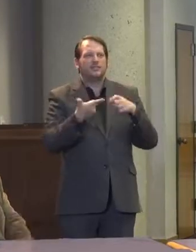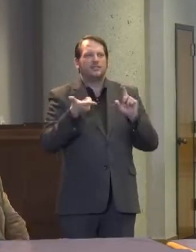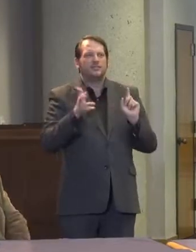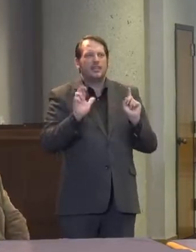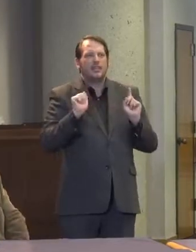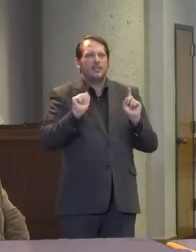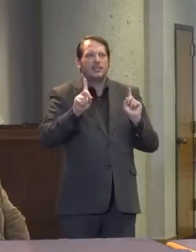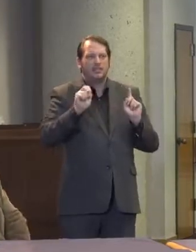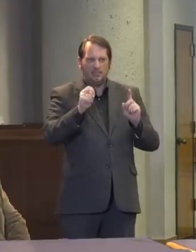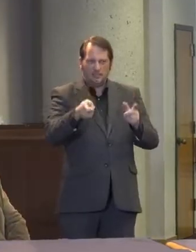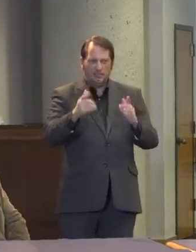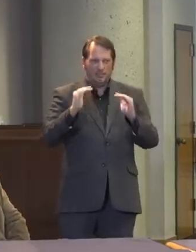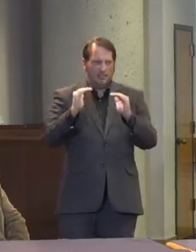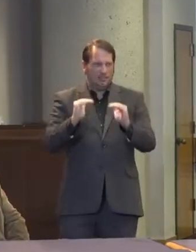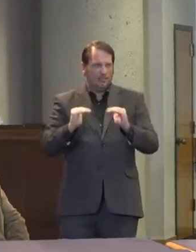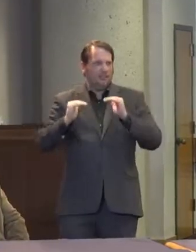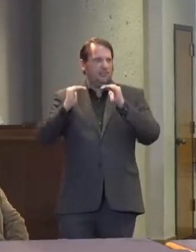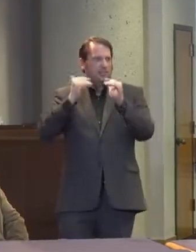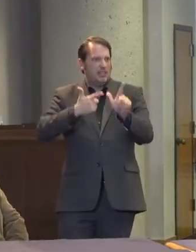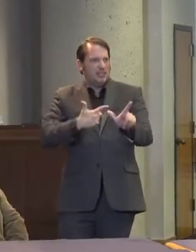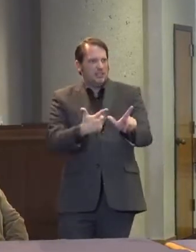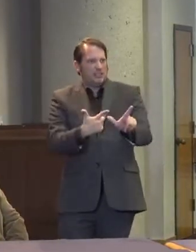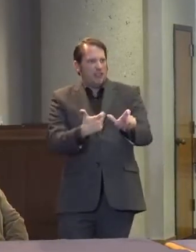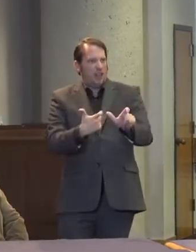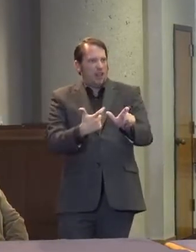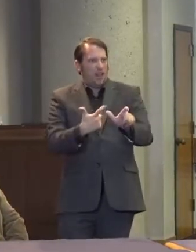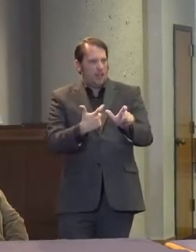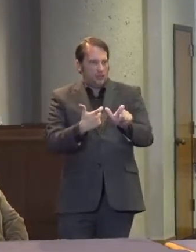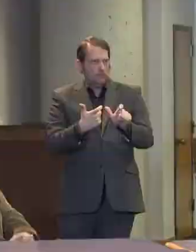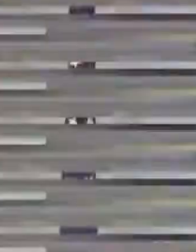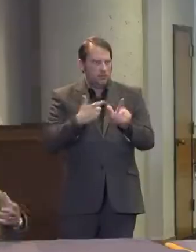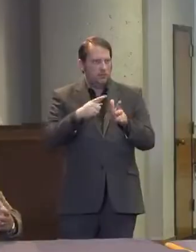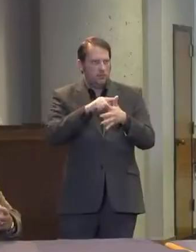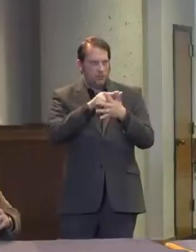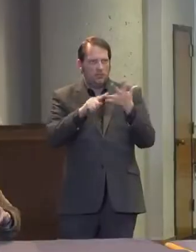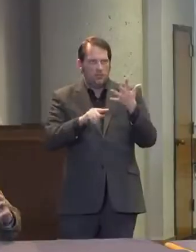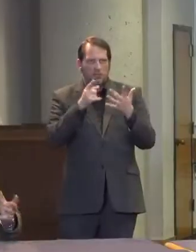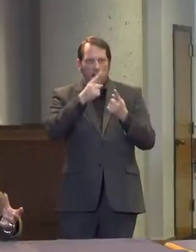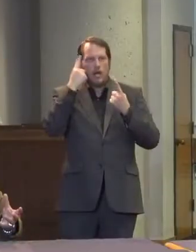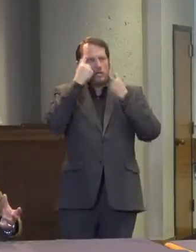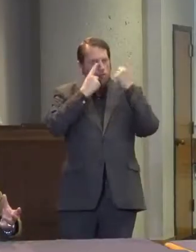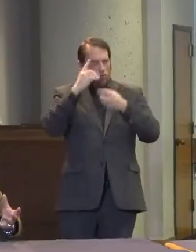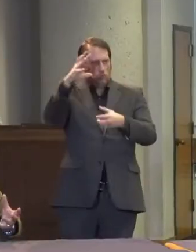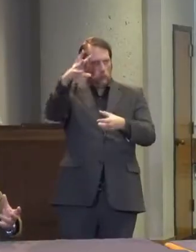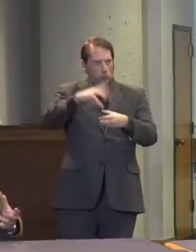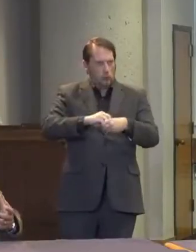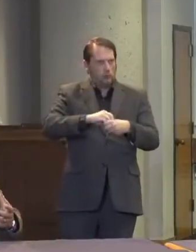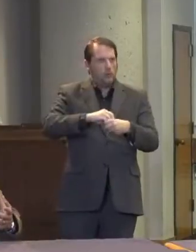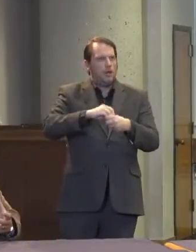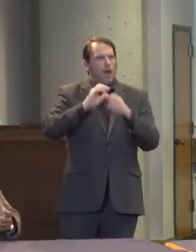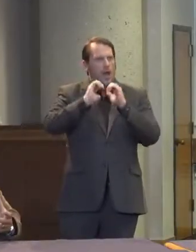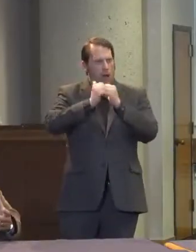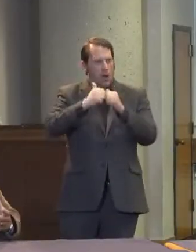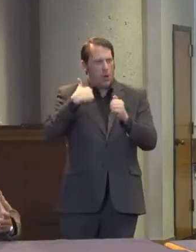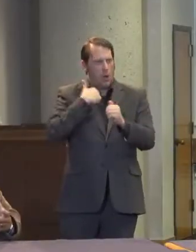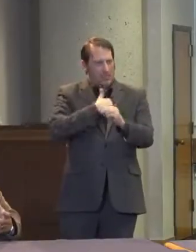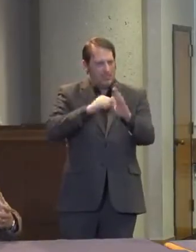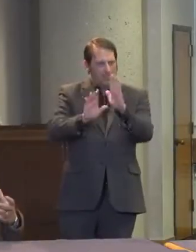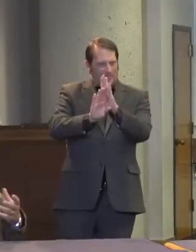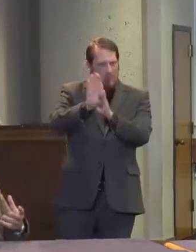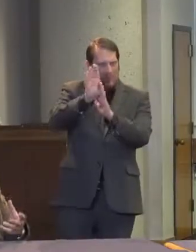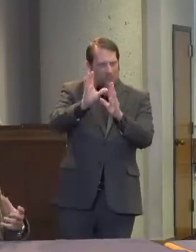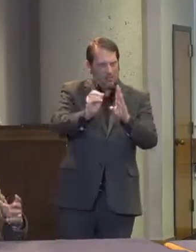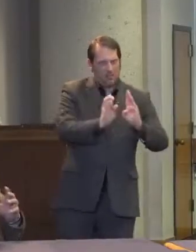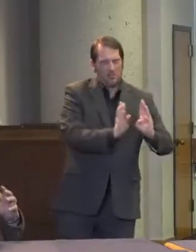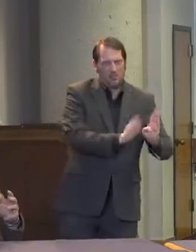faster and farther than their students. All of those are taken into consideration and part of how we're building out our plan. And we know that